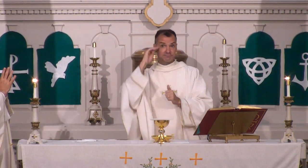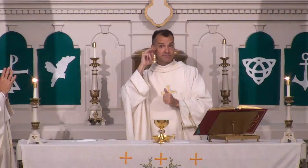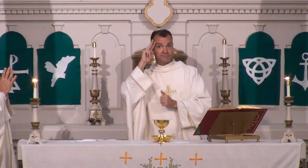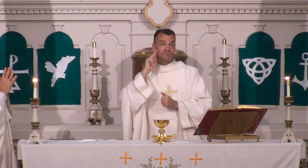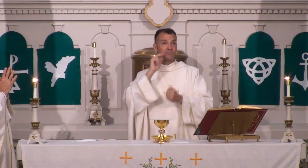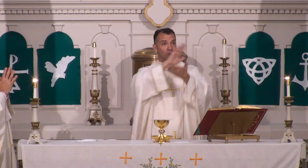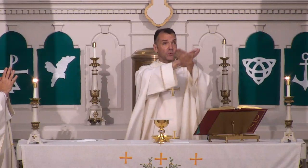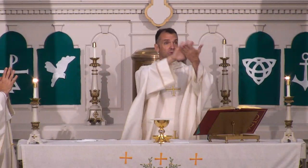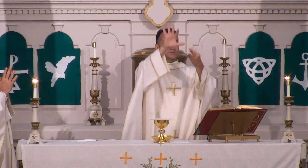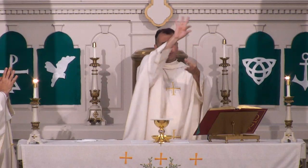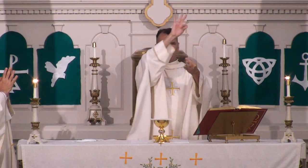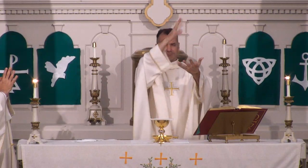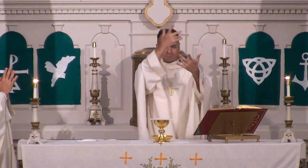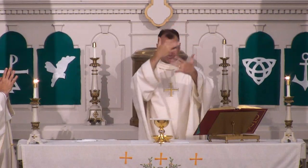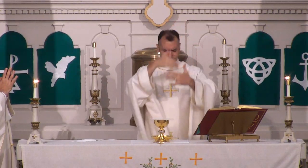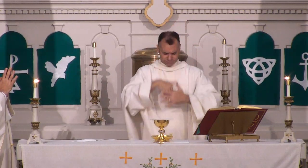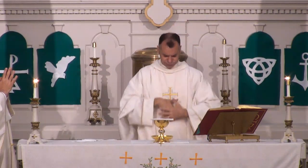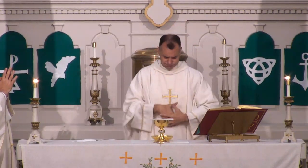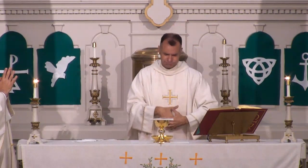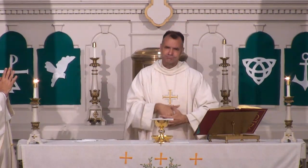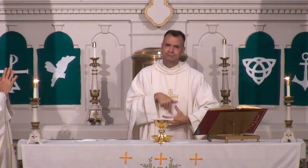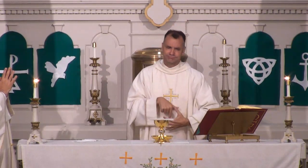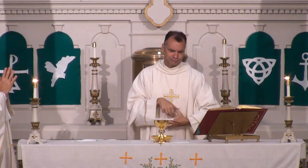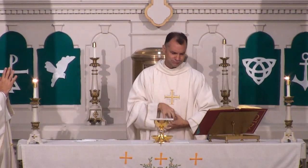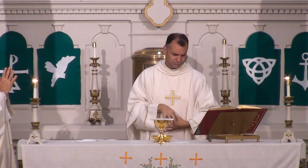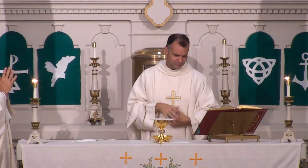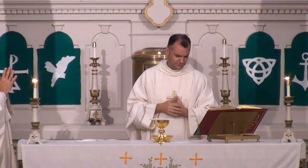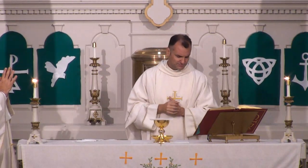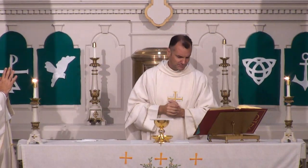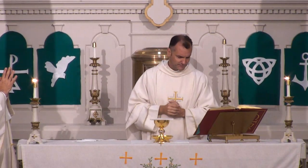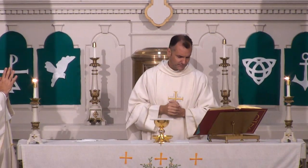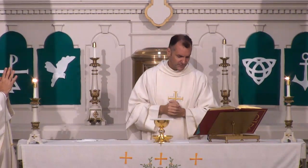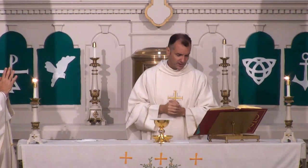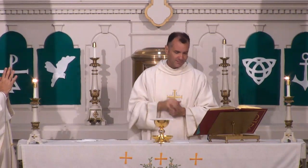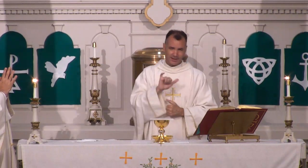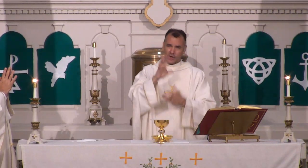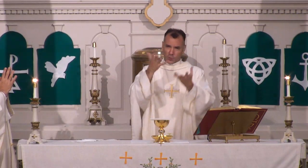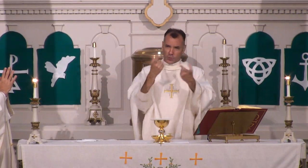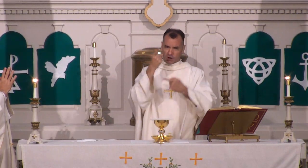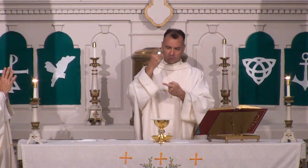incarnate by the Holy Spirit and born of the Virgin,